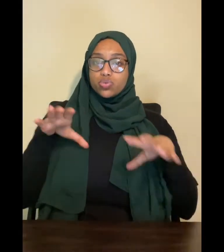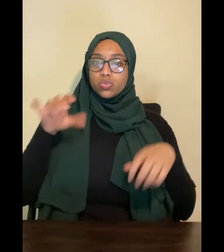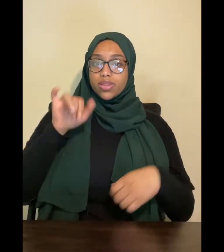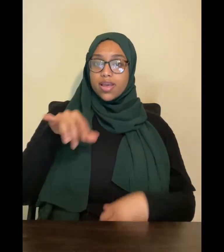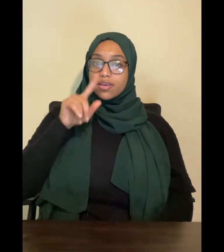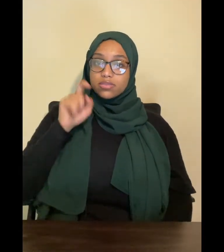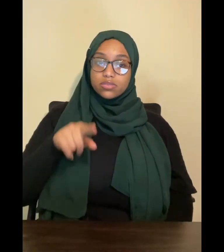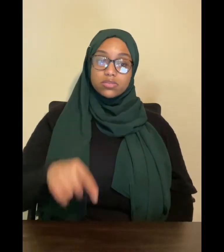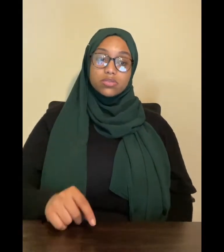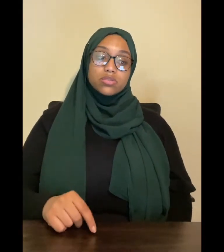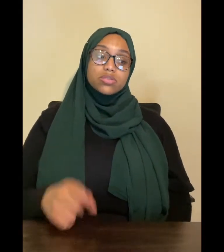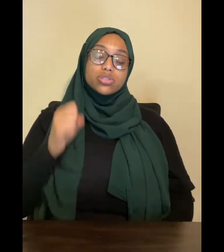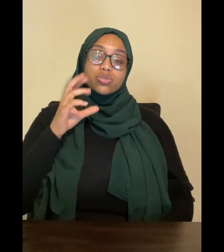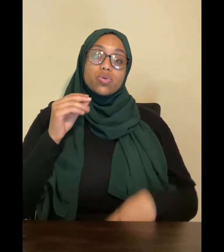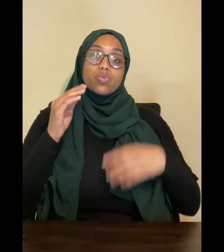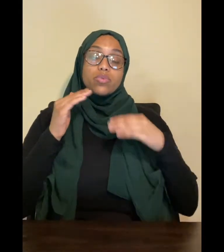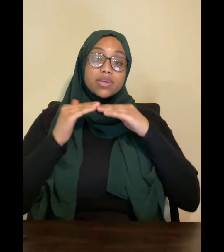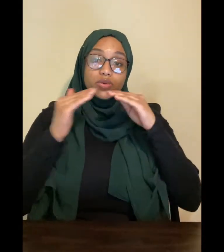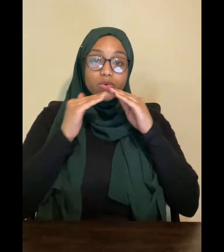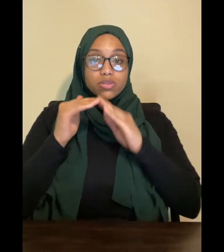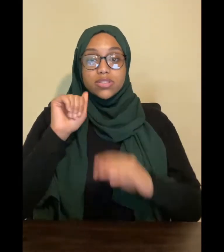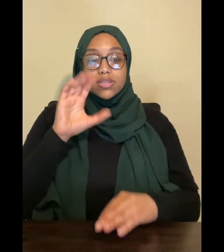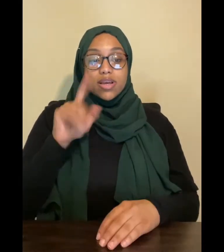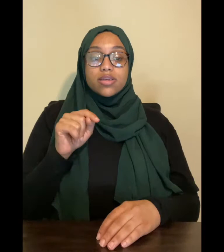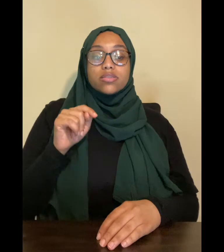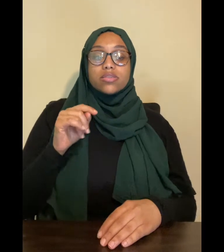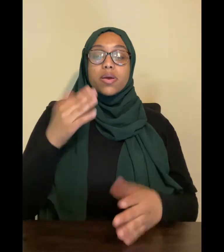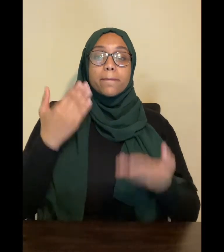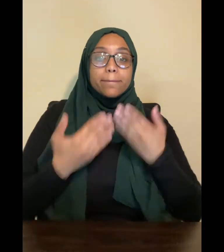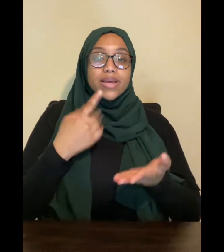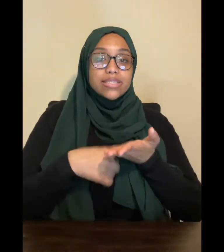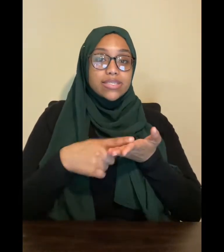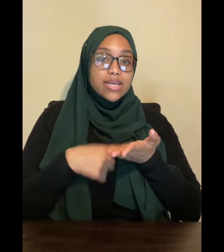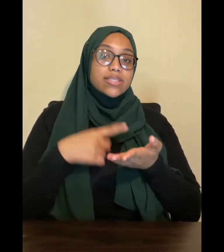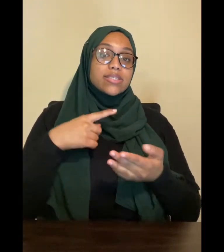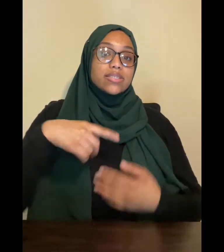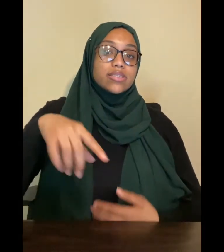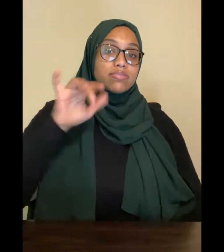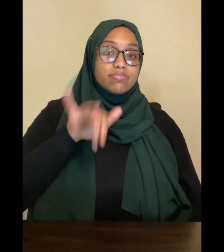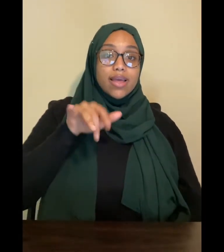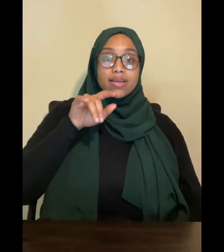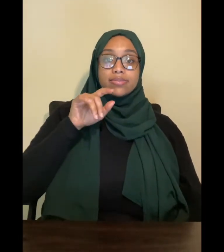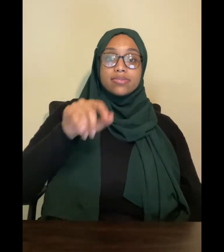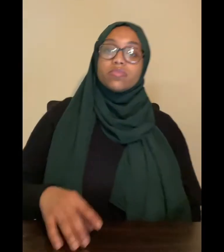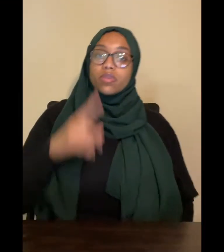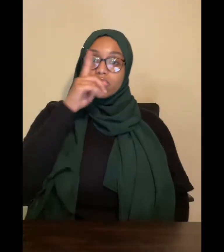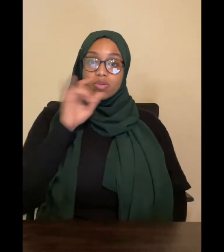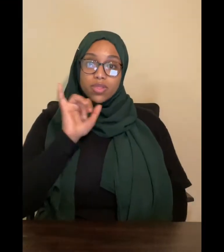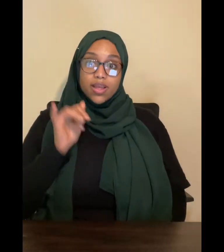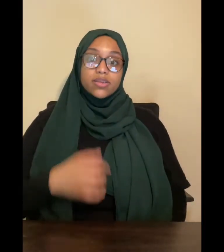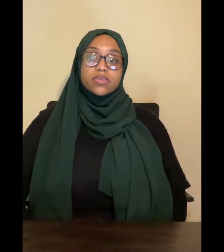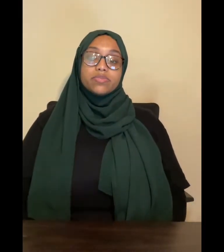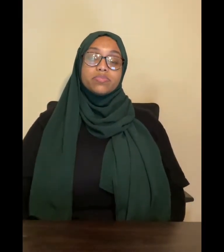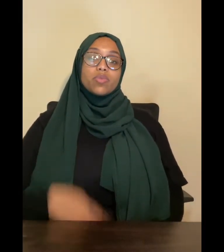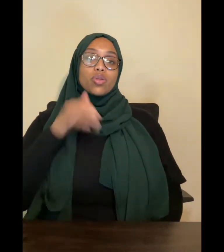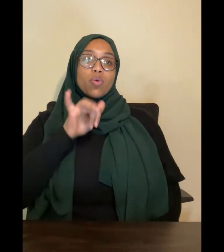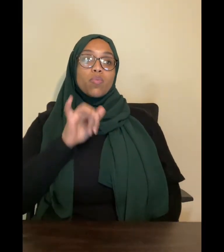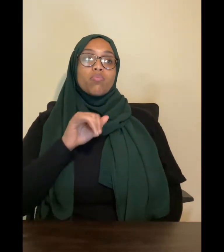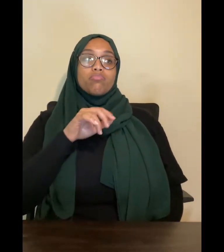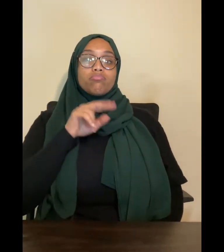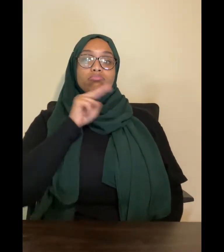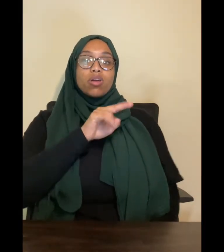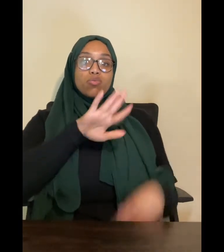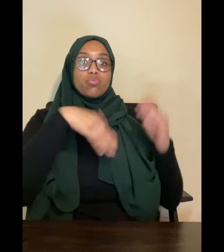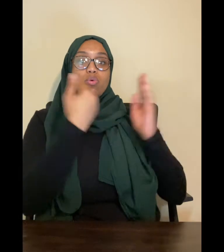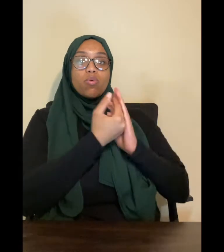of institutionalizing people with disabilities or other issues that are happening, and why are we